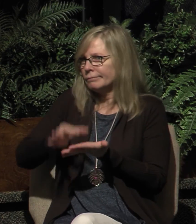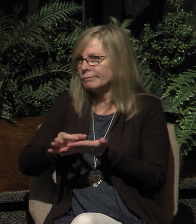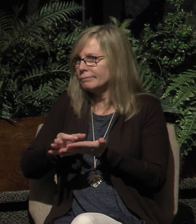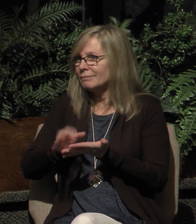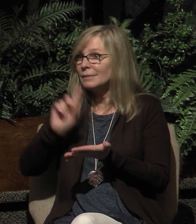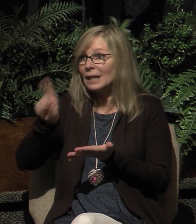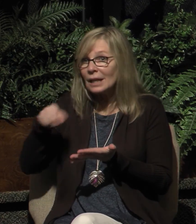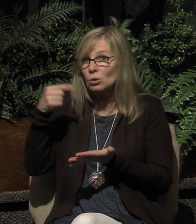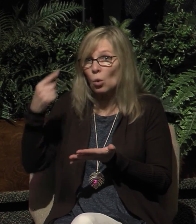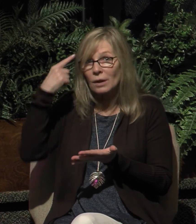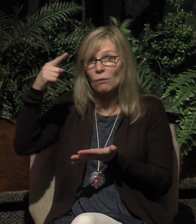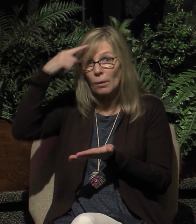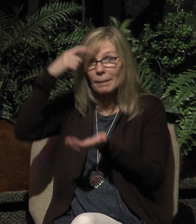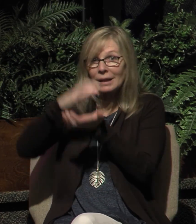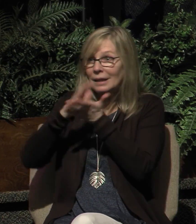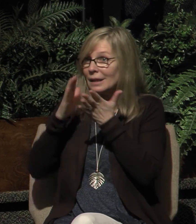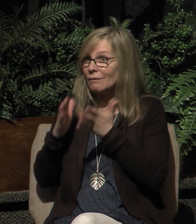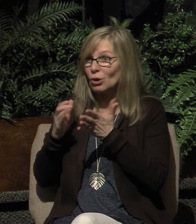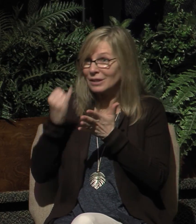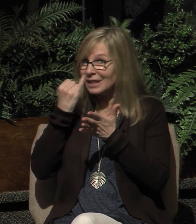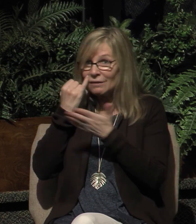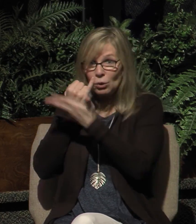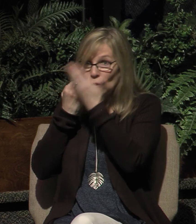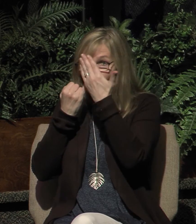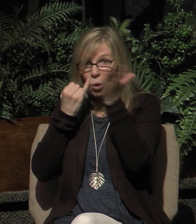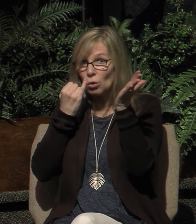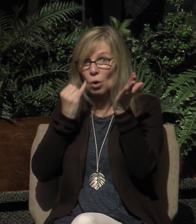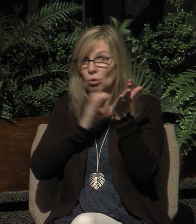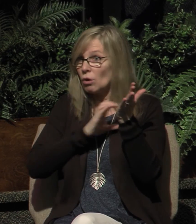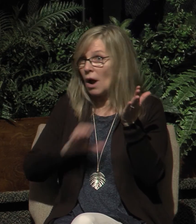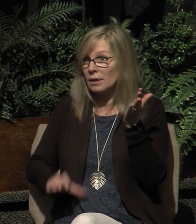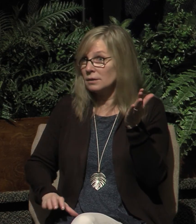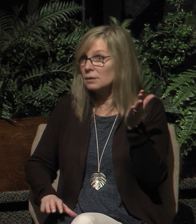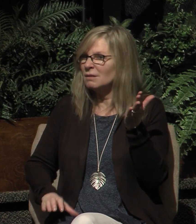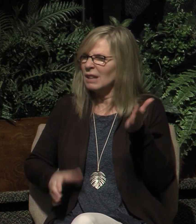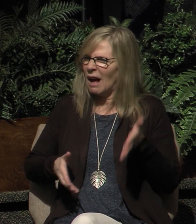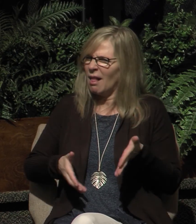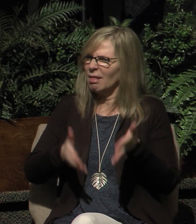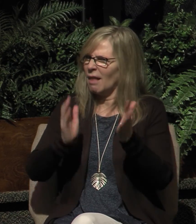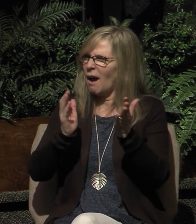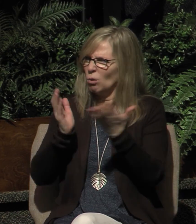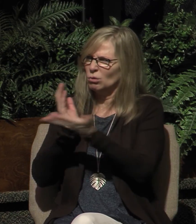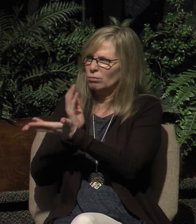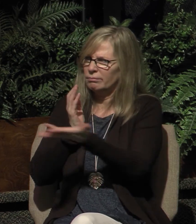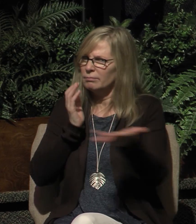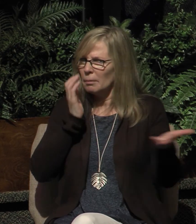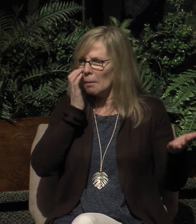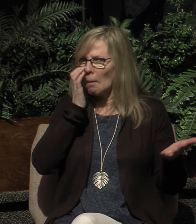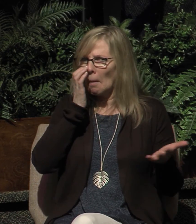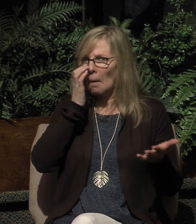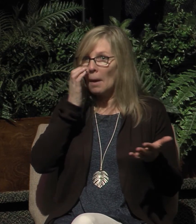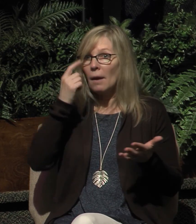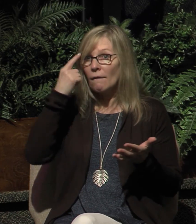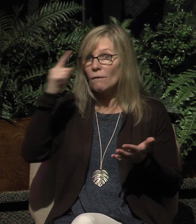believers if you don't know Christ as your savior let the elements pass you by it's just for believers and it's just for believers who are